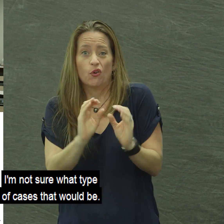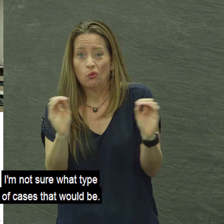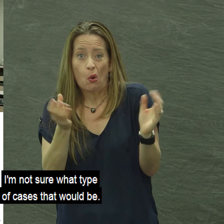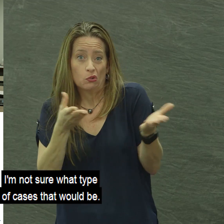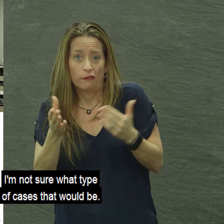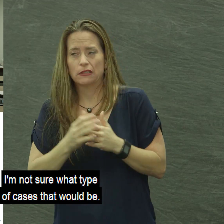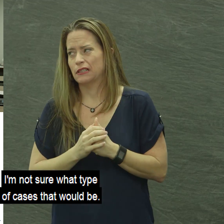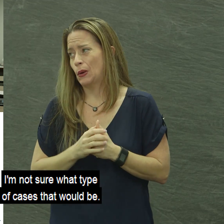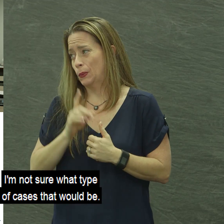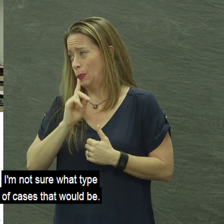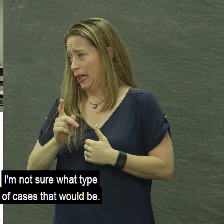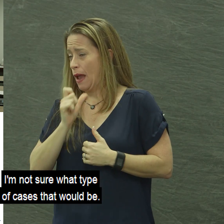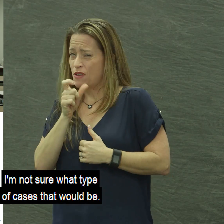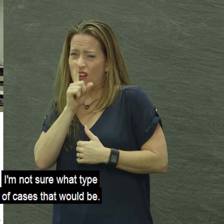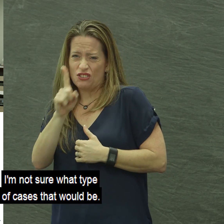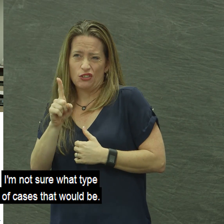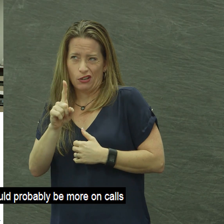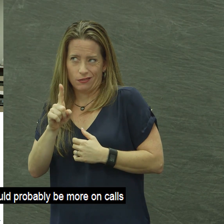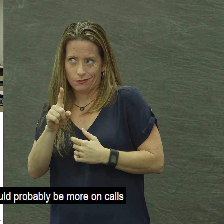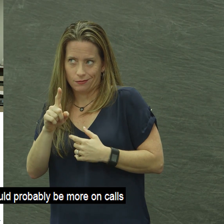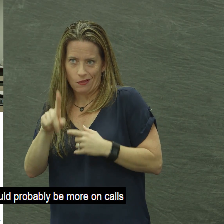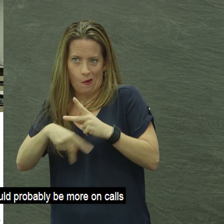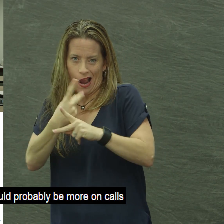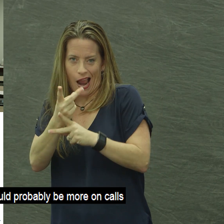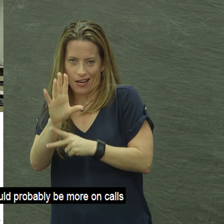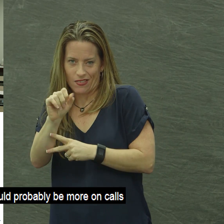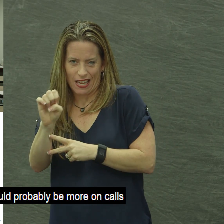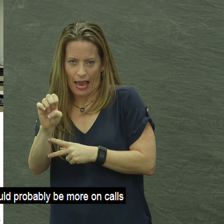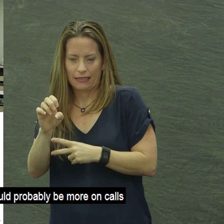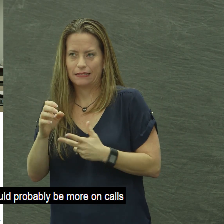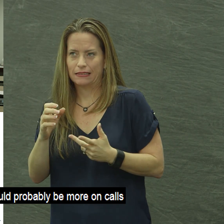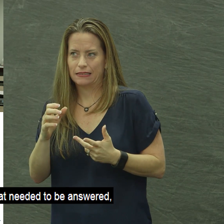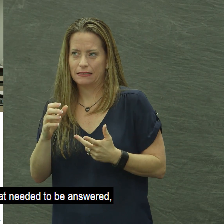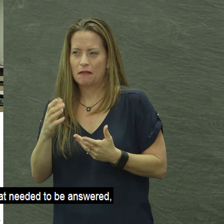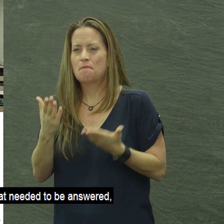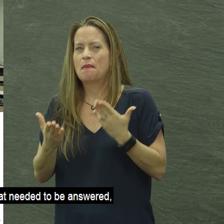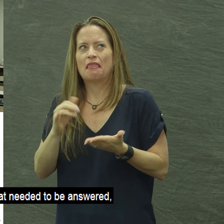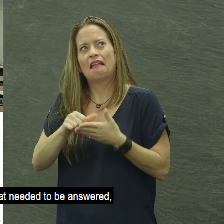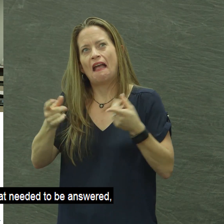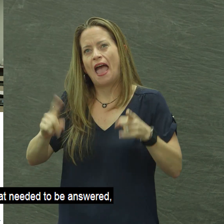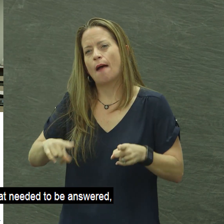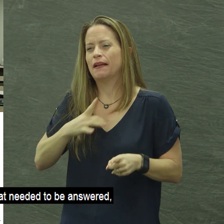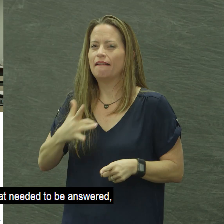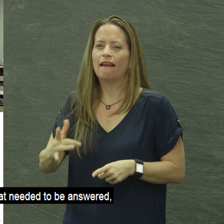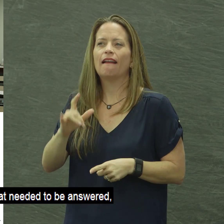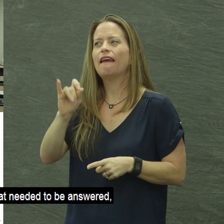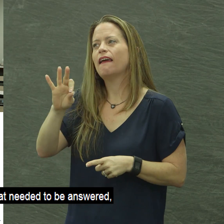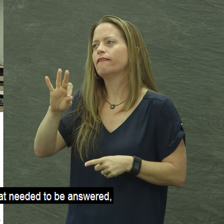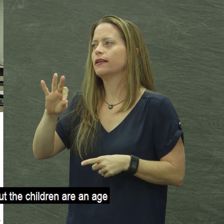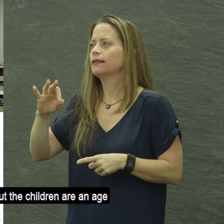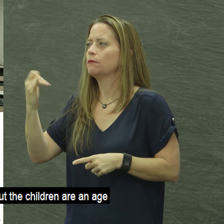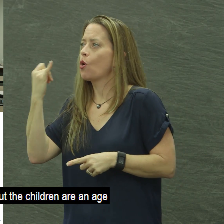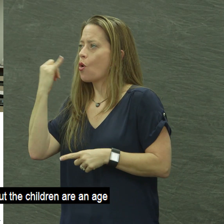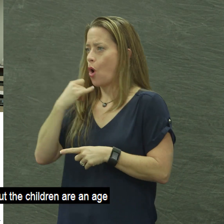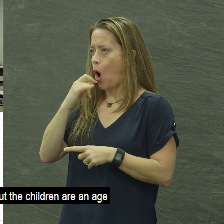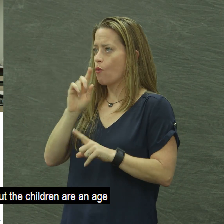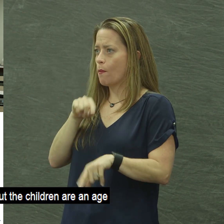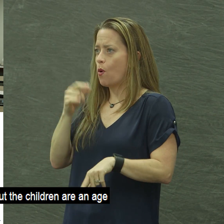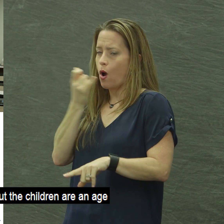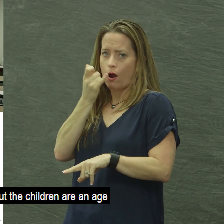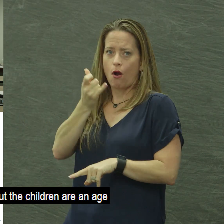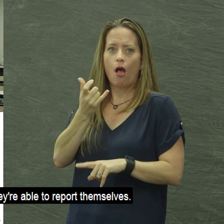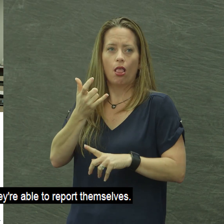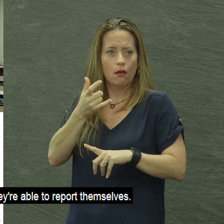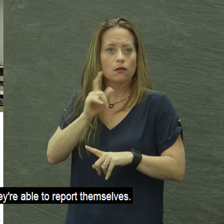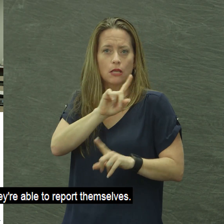not sure what type of cases that would be. It would probably be more on calls that needed to be answered, but the children are of